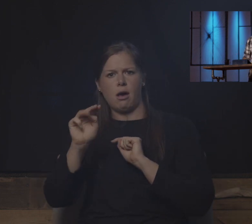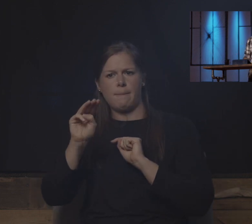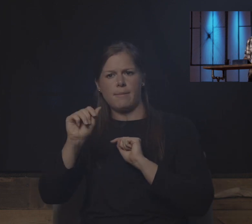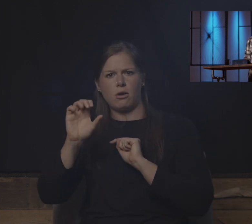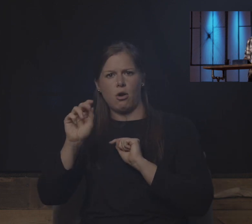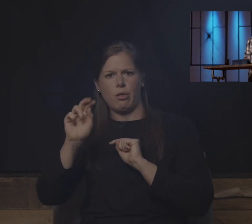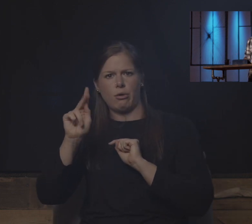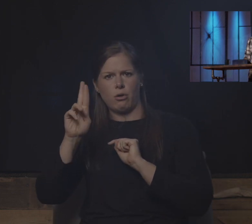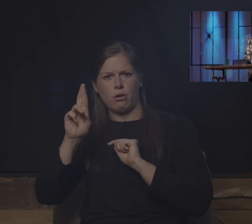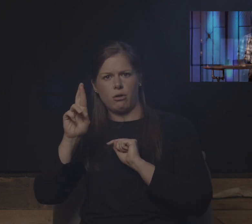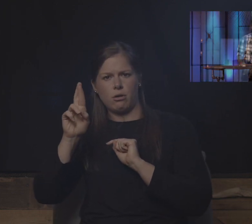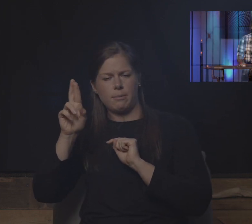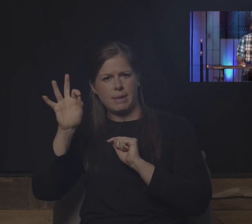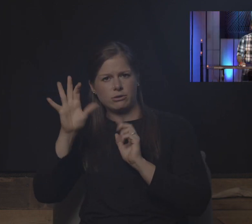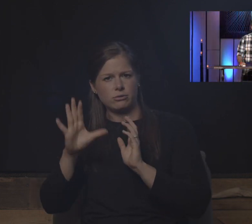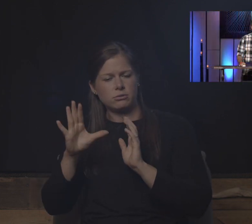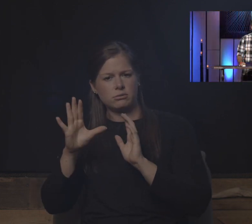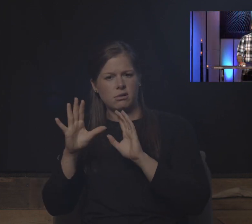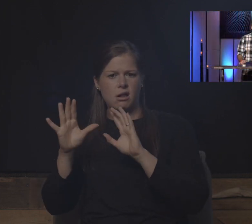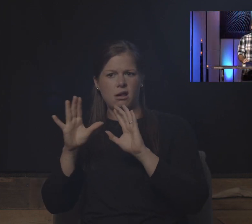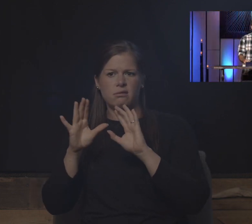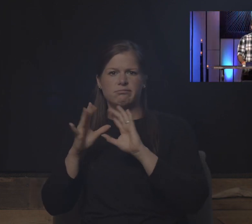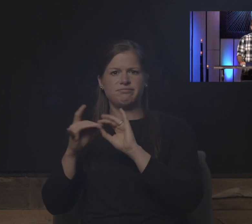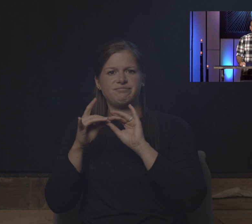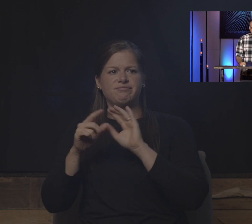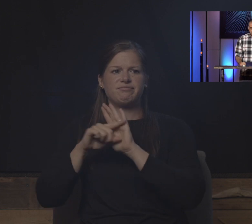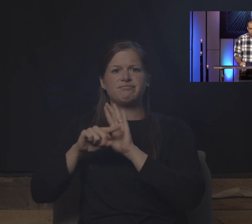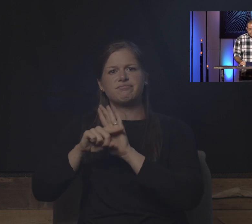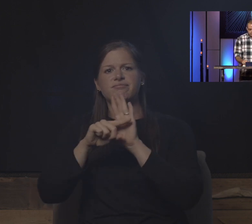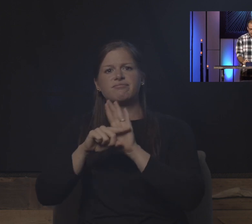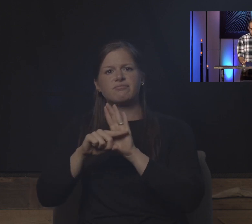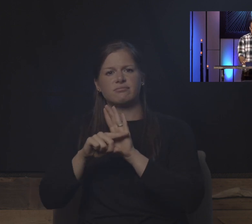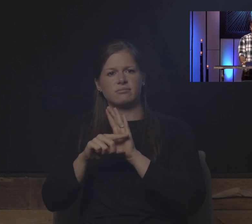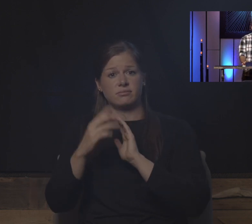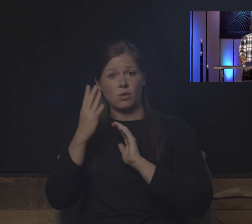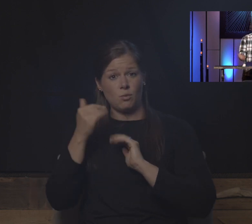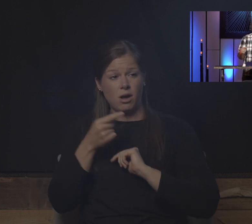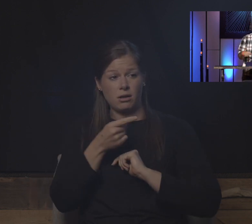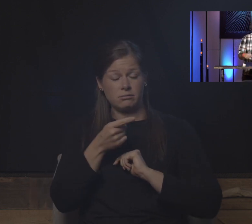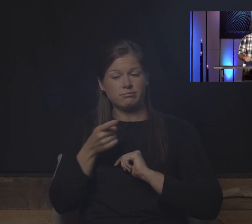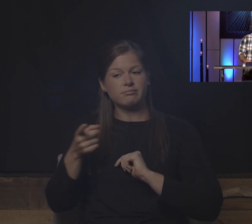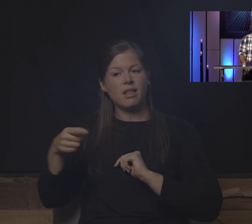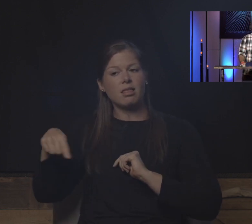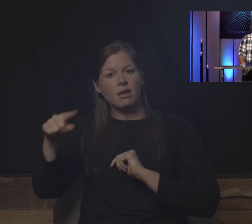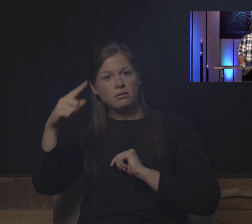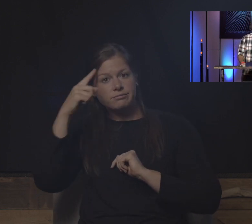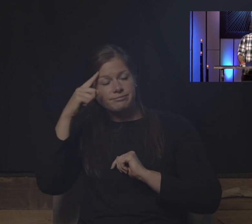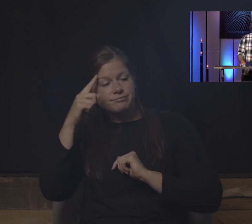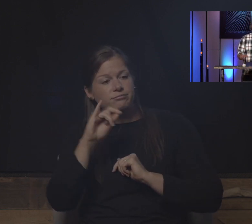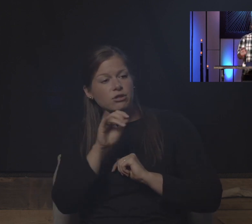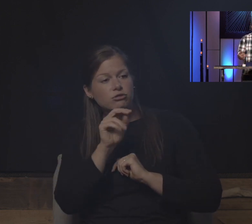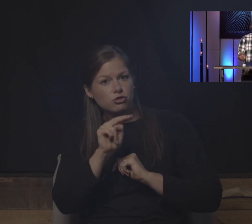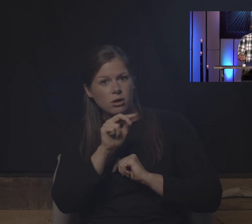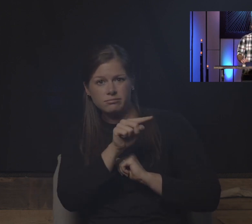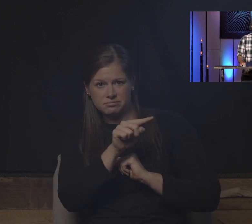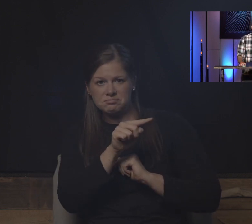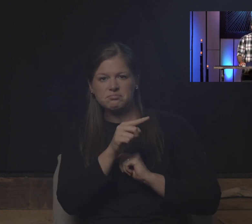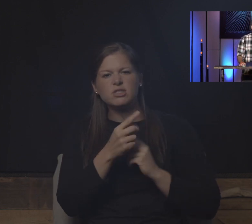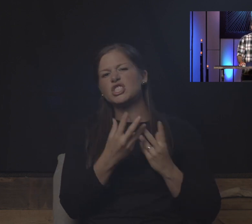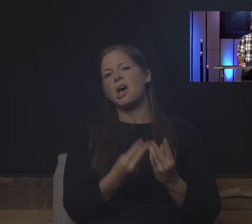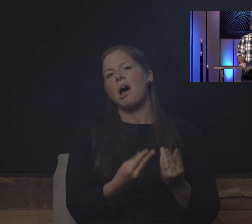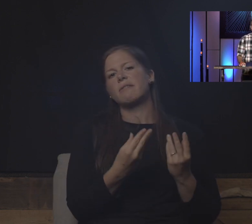Allen off easily. And I think Dr. MacArthur got wind of that because in chapel that morning, he talked